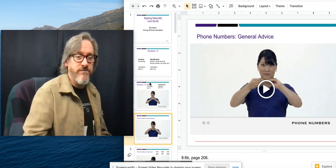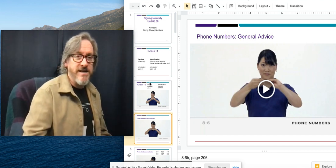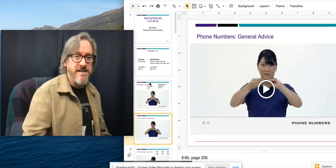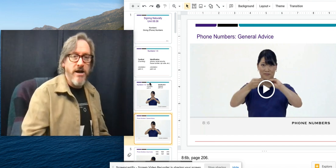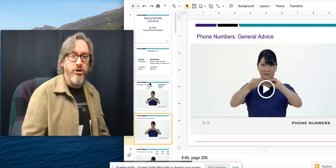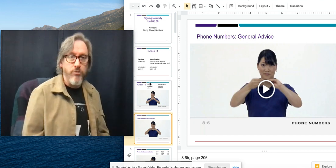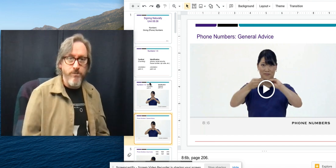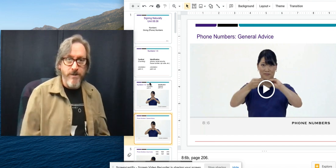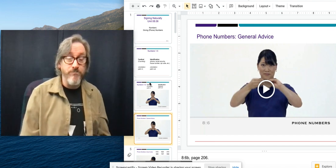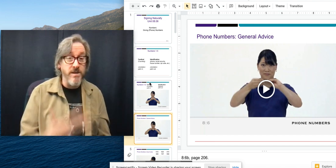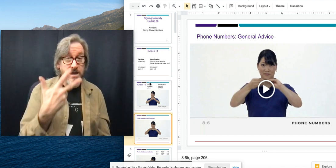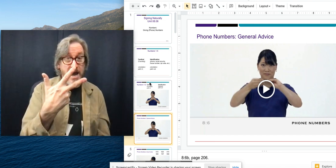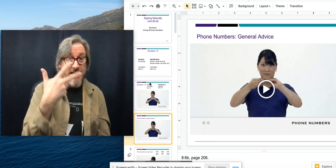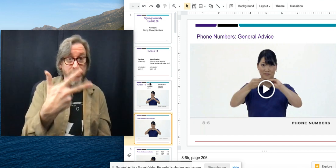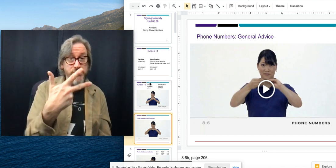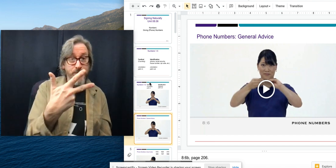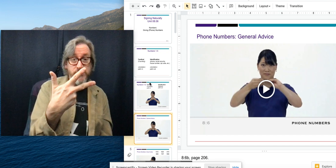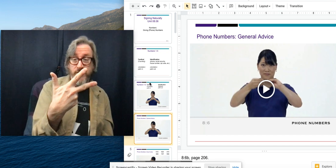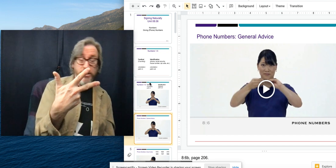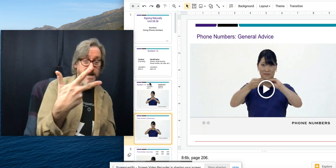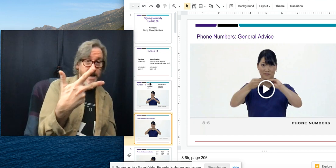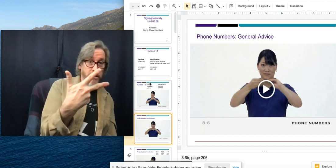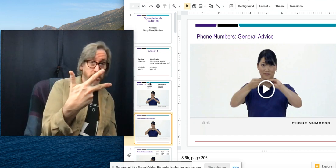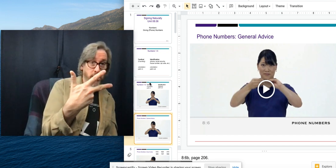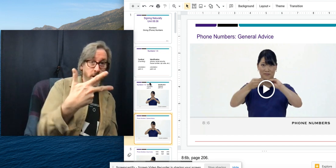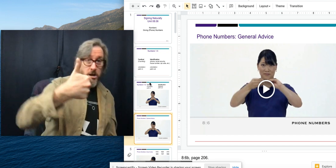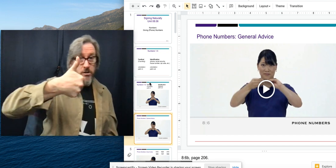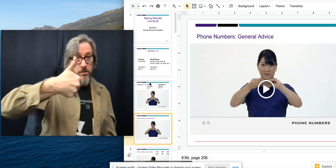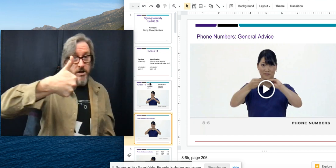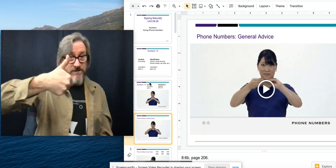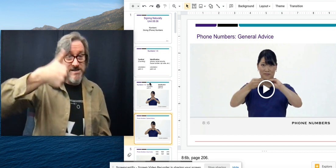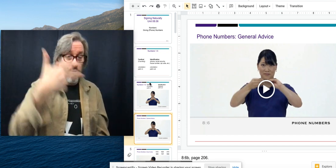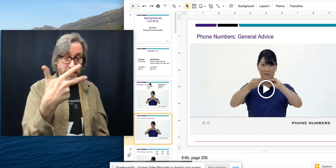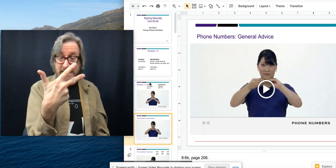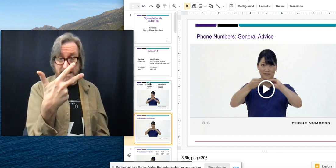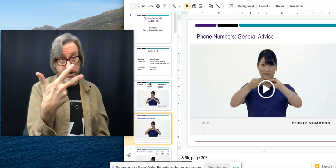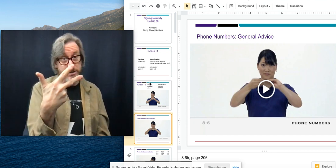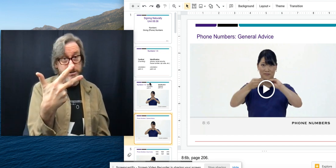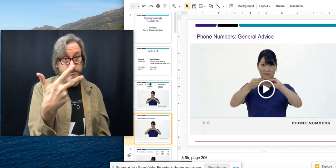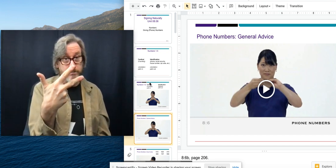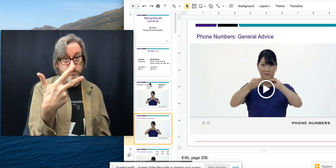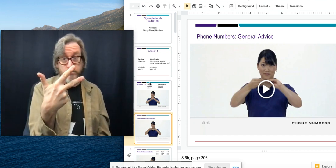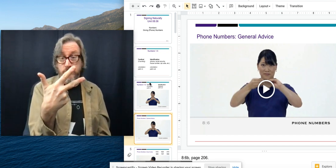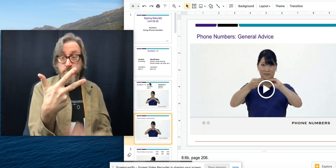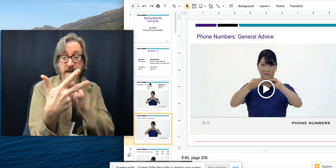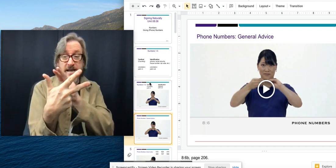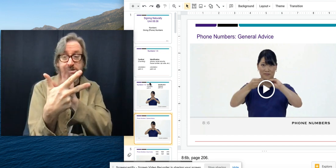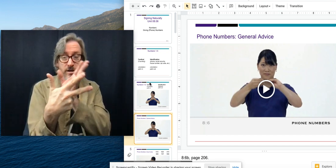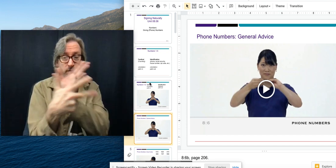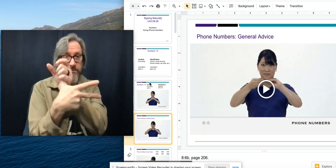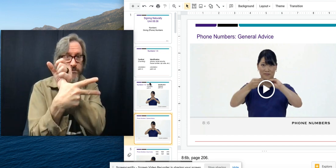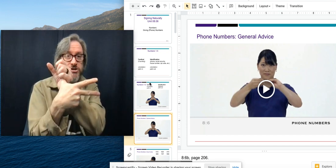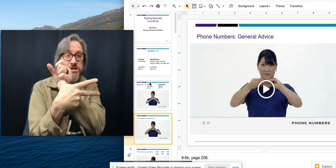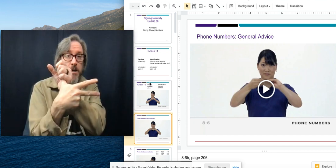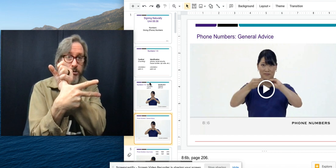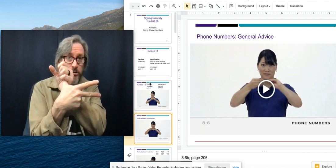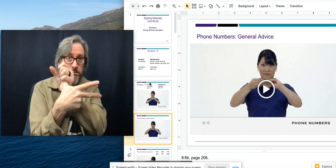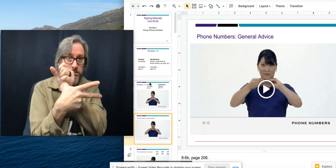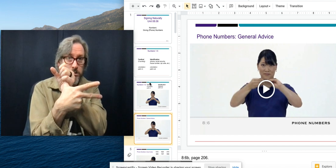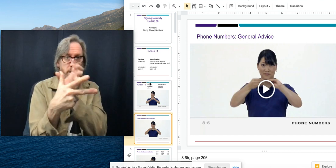going to give advice on how to group them. And here's the best way of looking at it. If it's 3 digits, it's